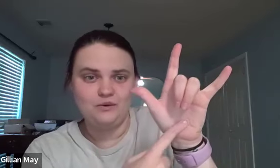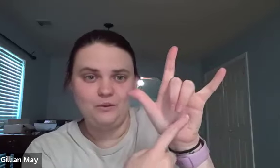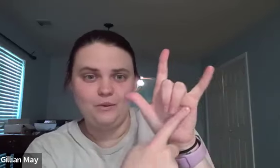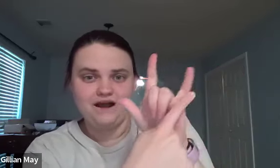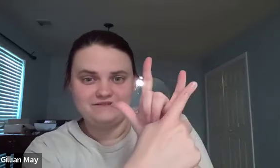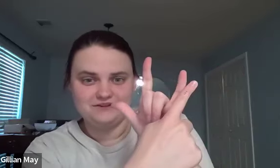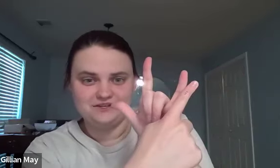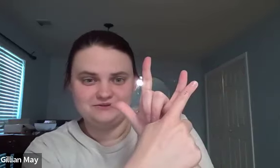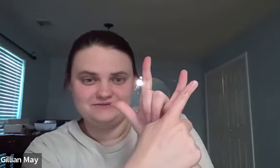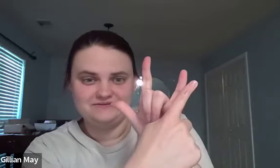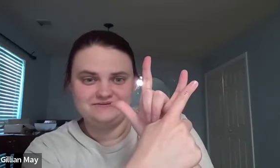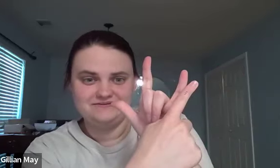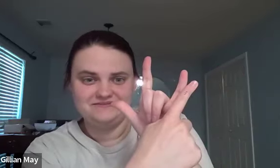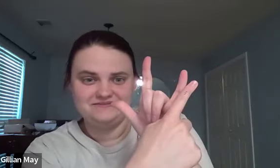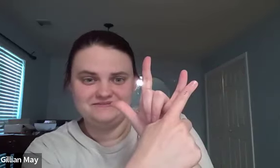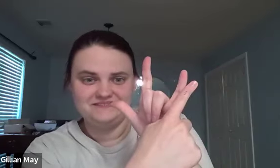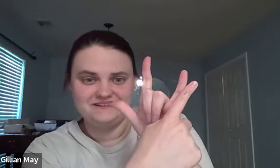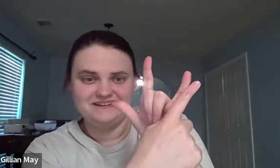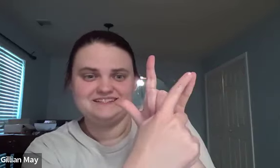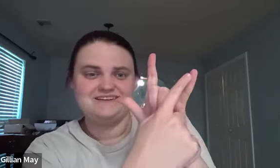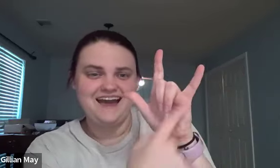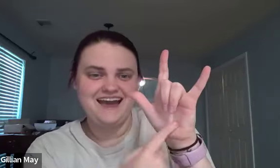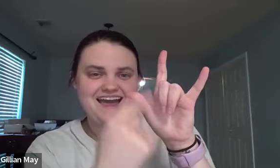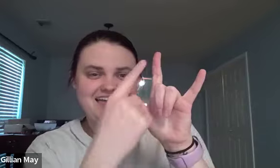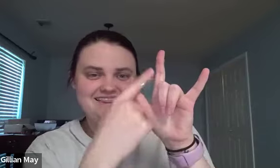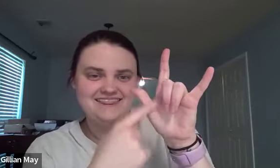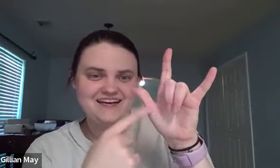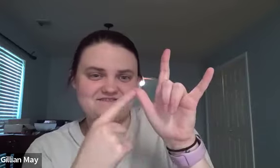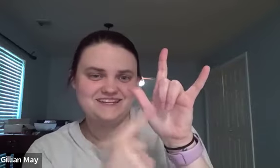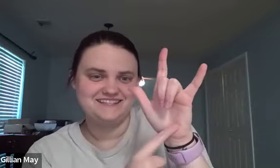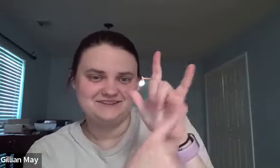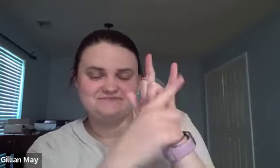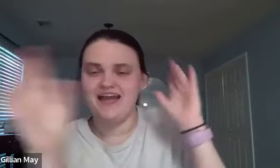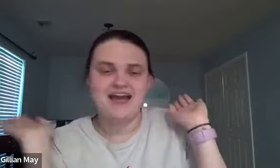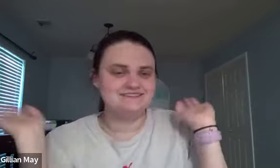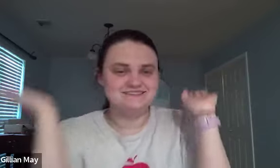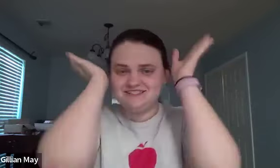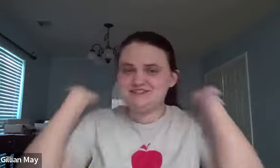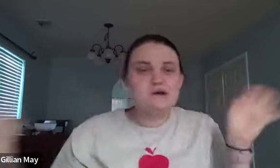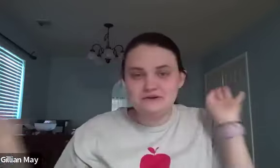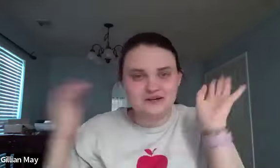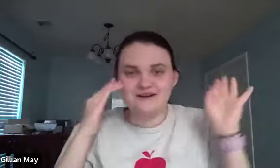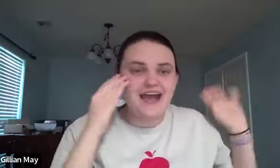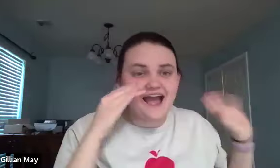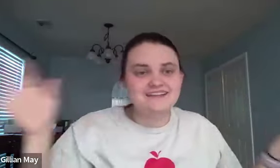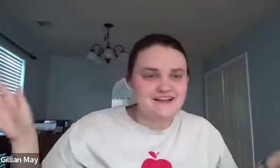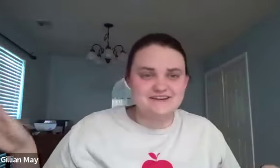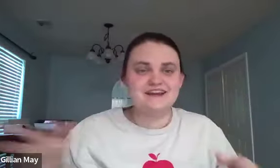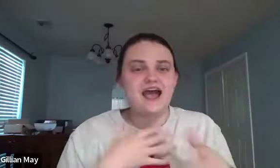the Y for you. So I love you. Total nerd. I love it. I